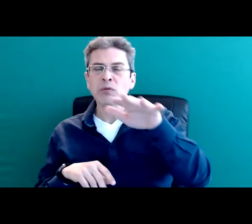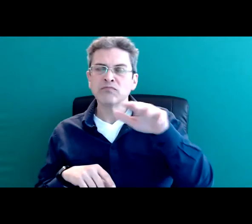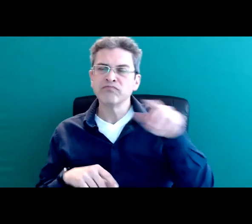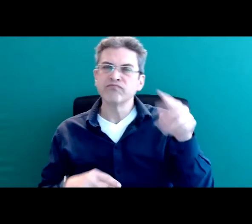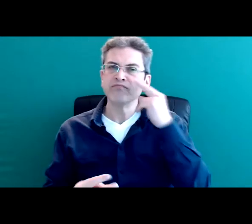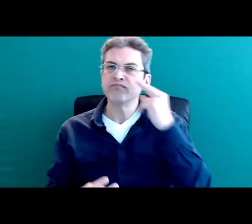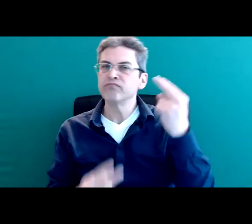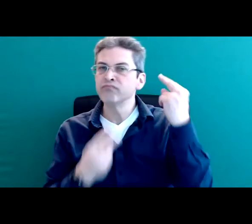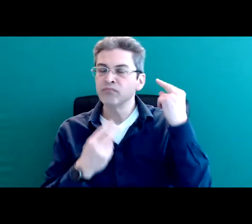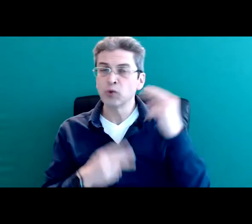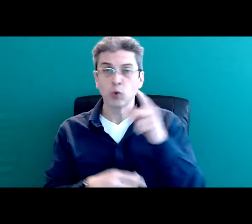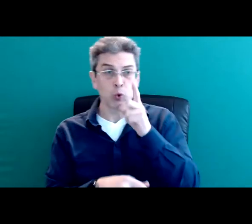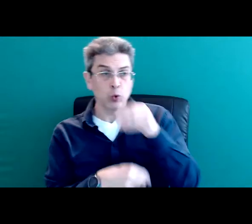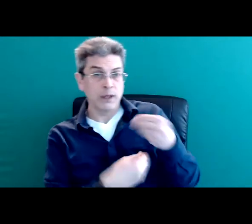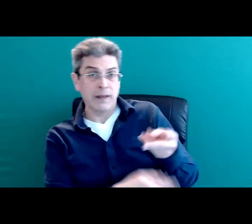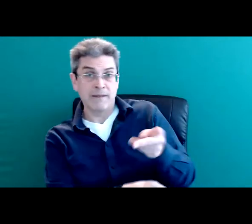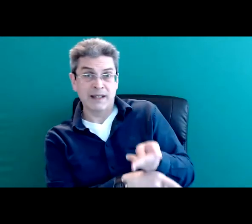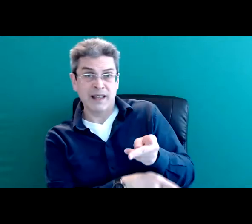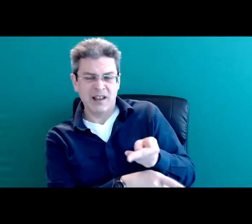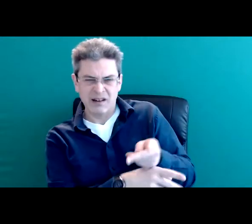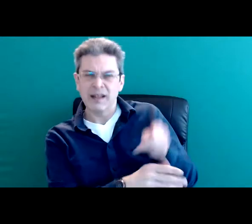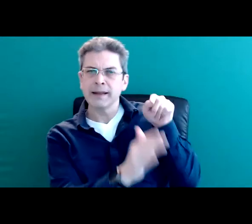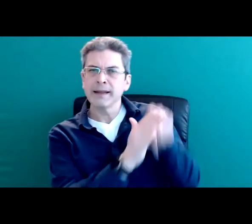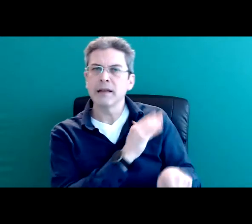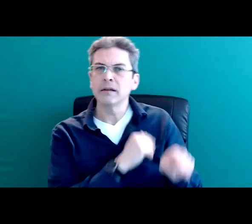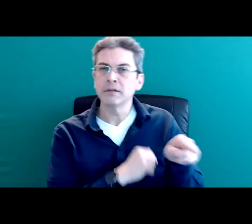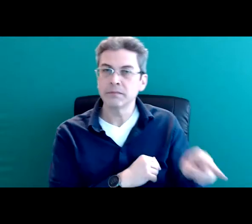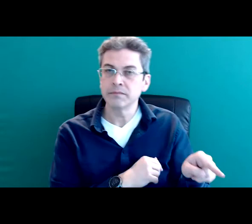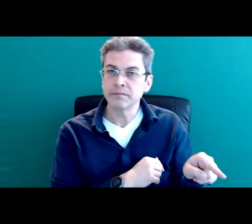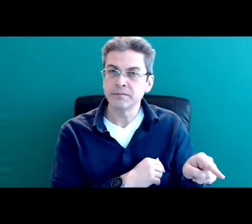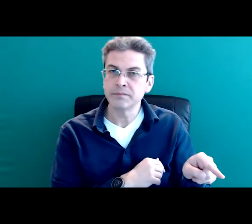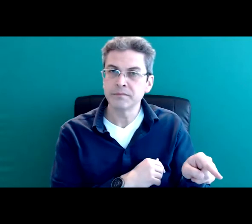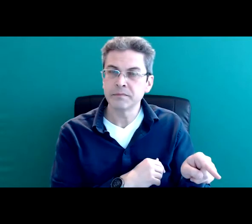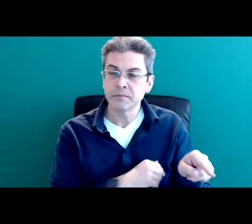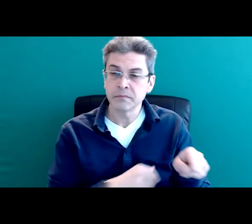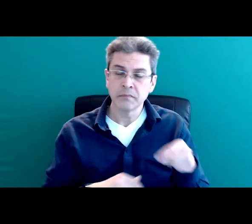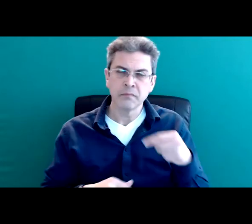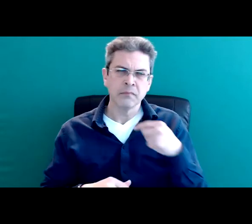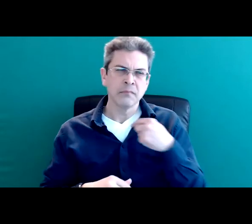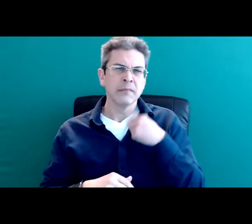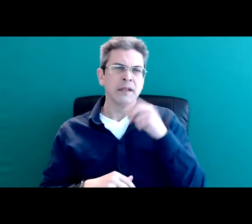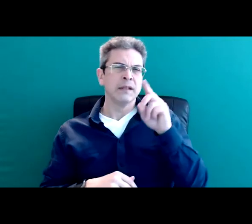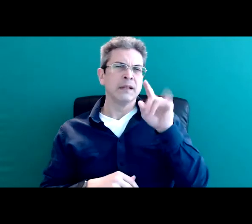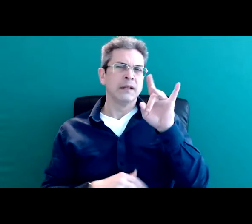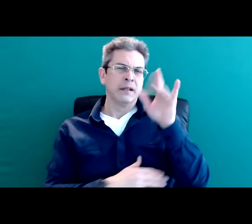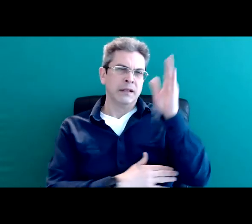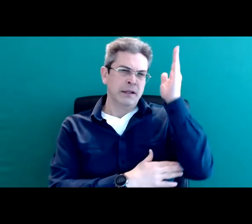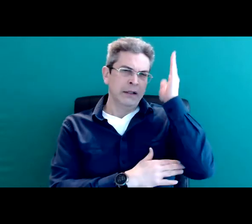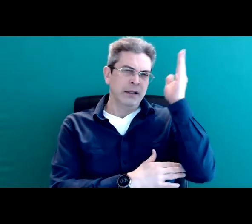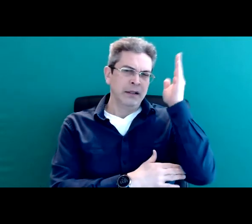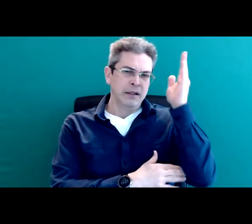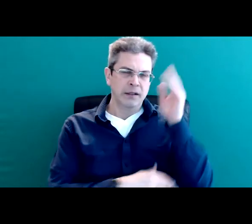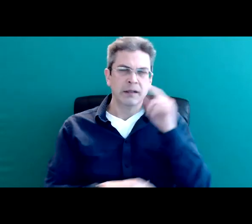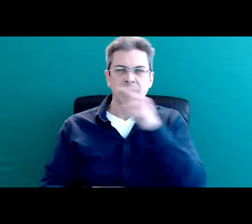by their caregivers. And when I wrote that, when I spoke at an event for the Pittsburgh